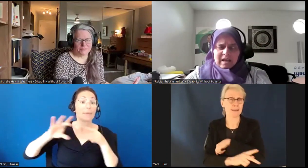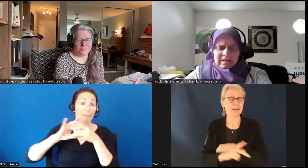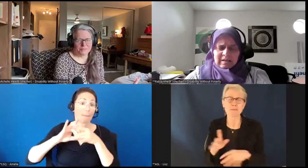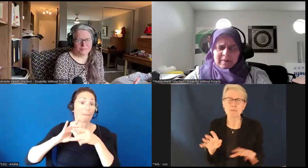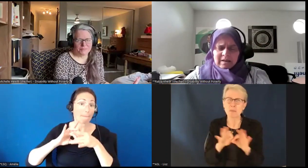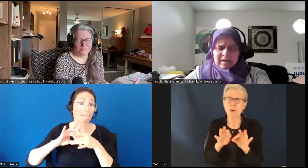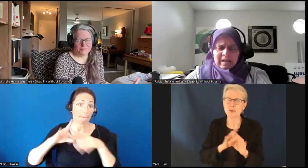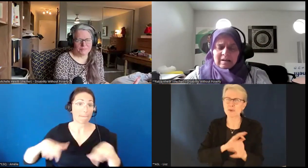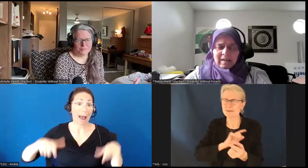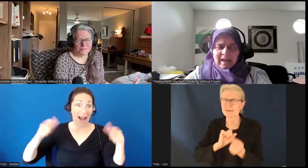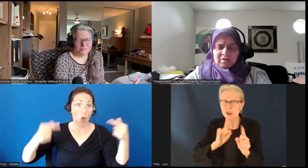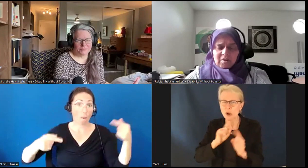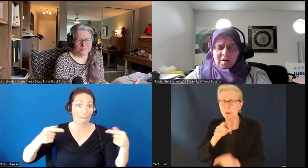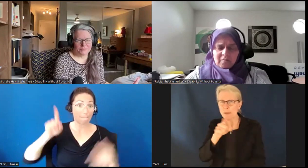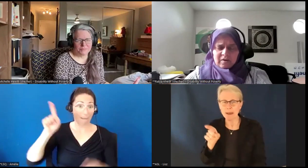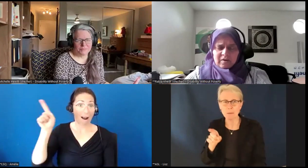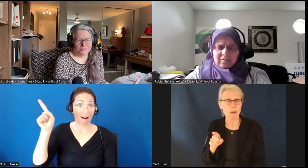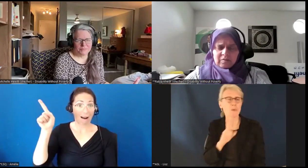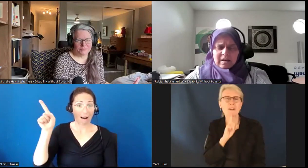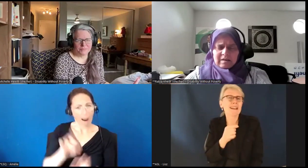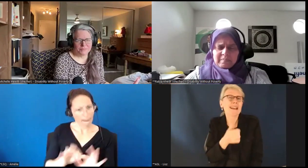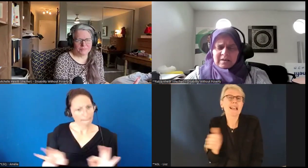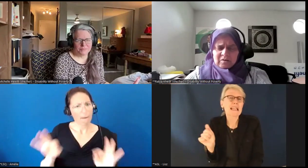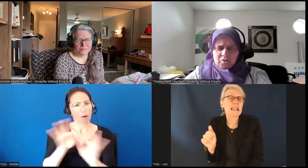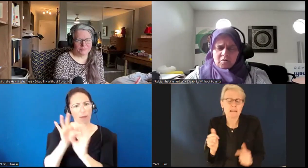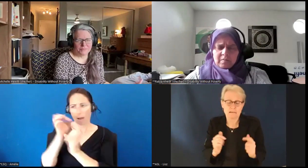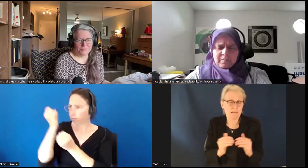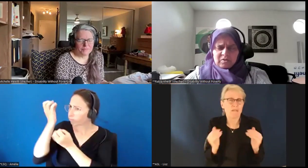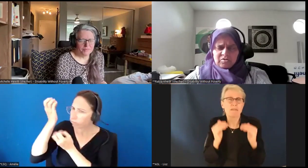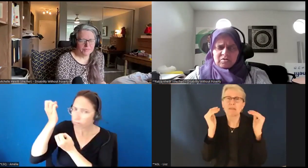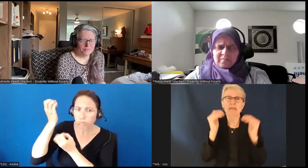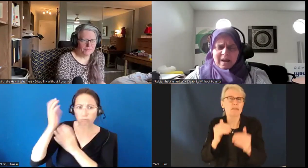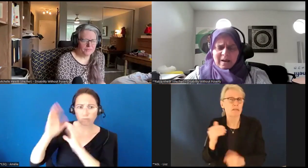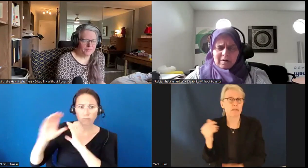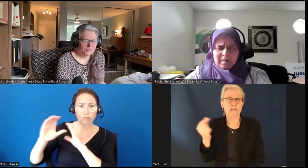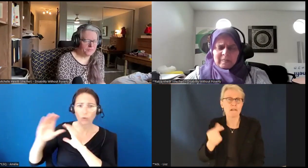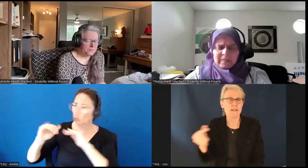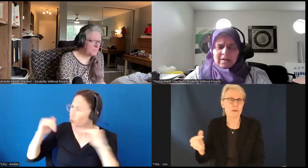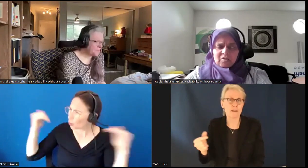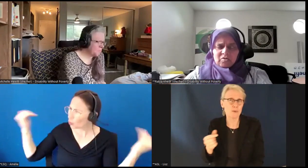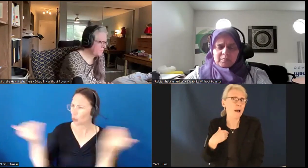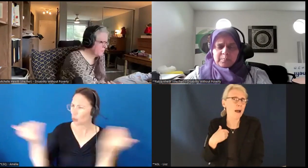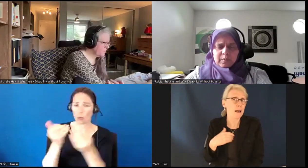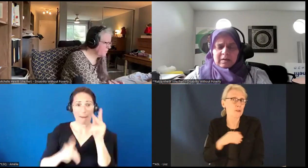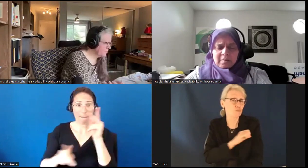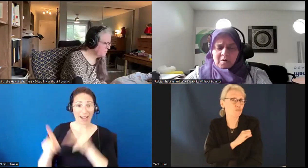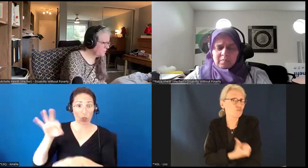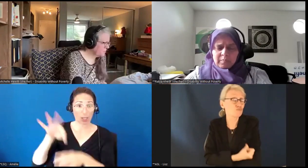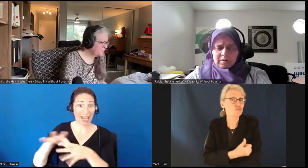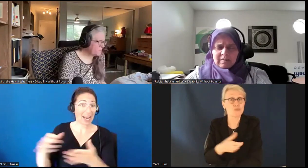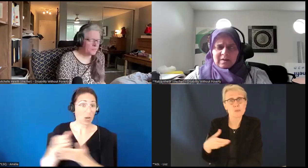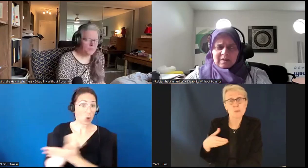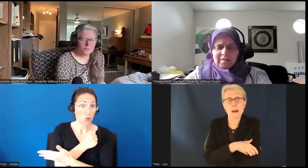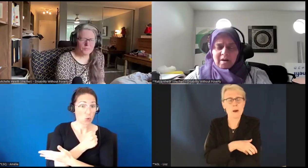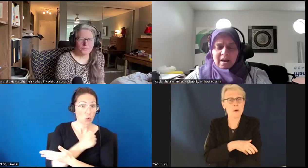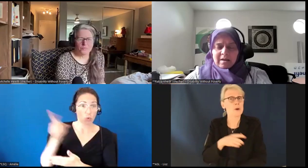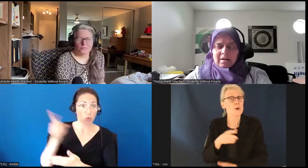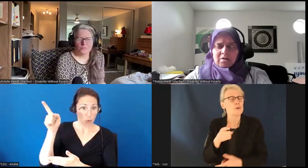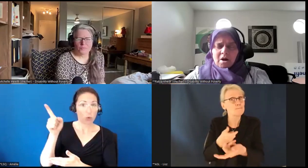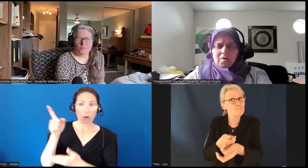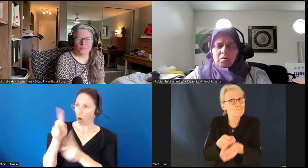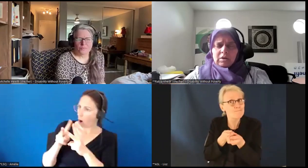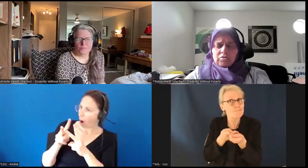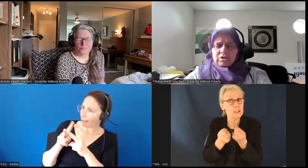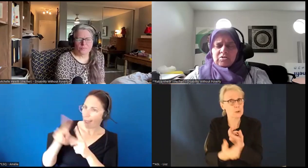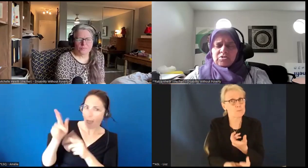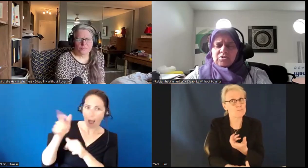to anybody in elected office or anybody you know in a position of power, to bring them on board as an ally.